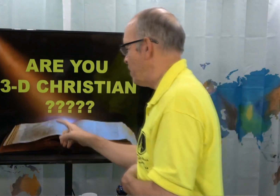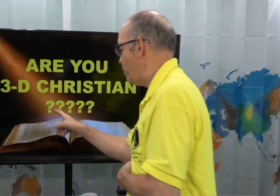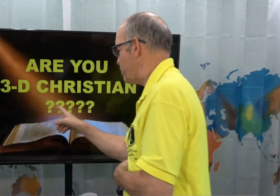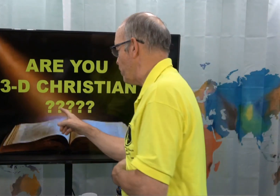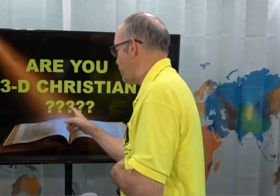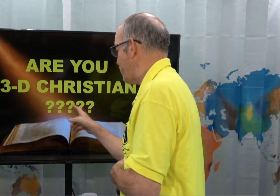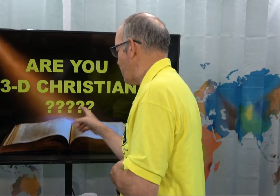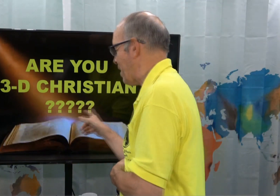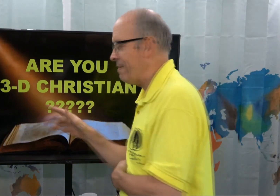I'm too deep in fact.